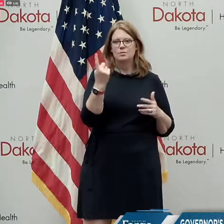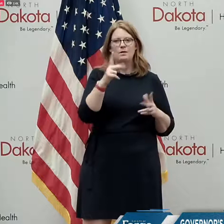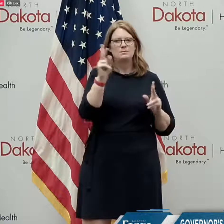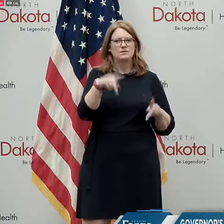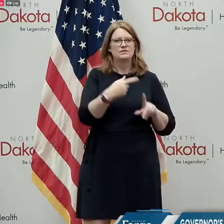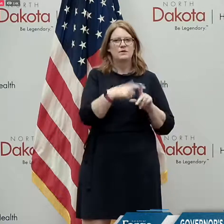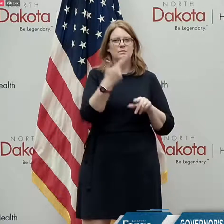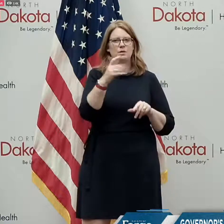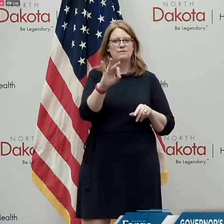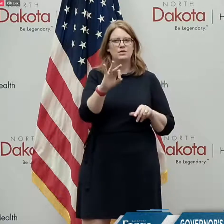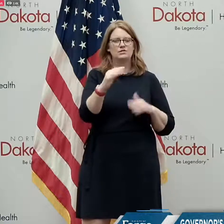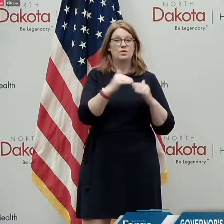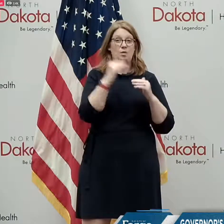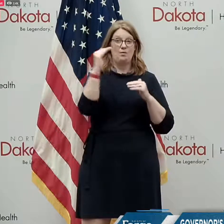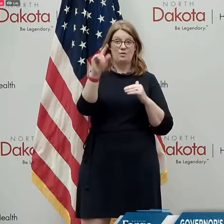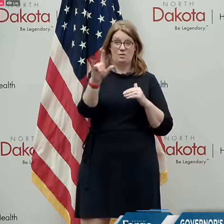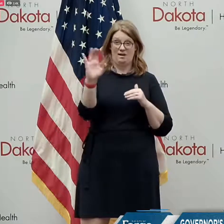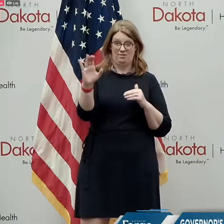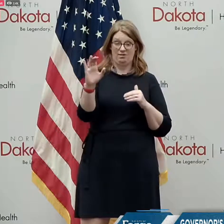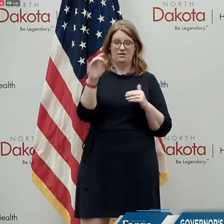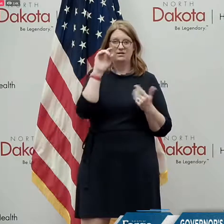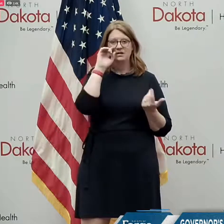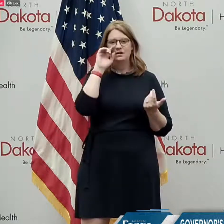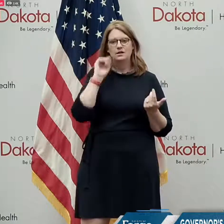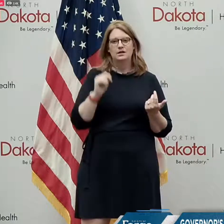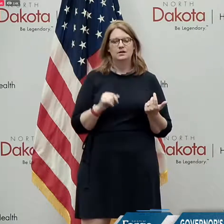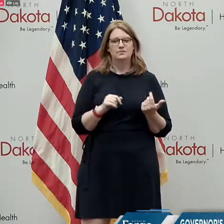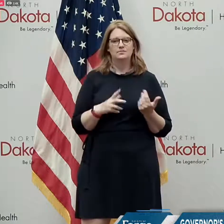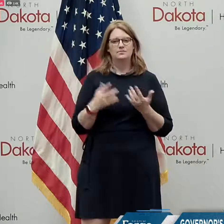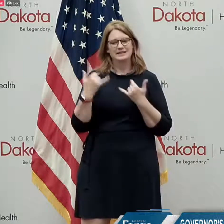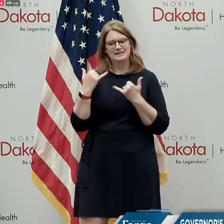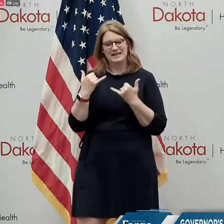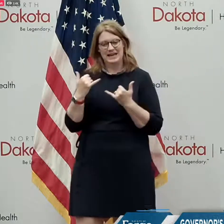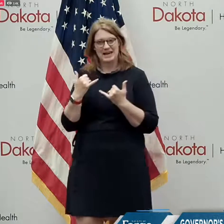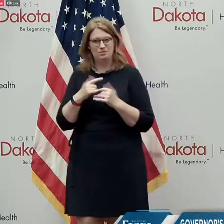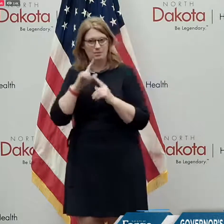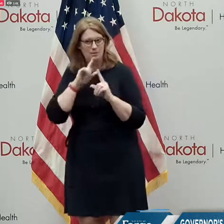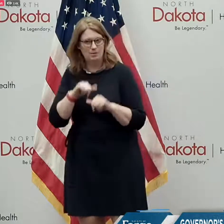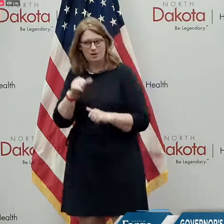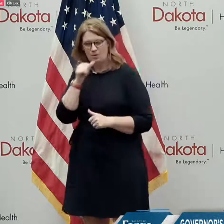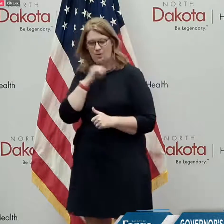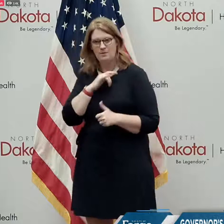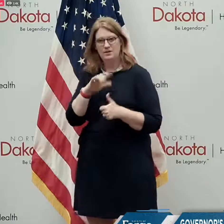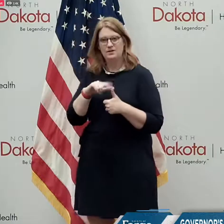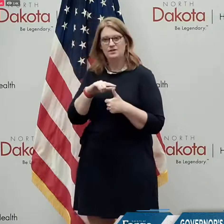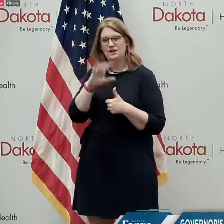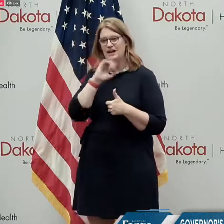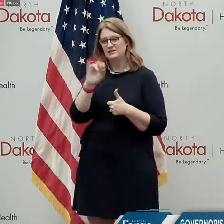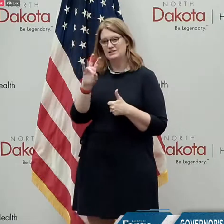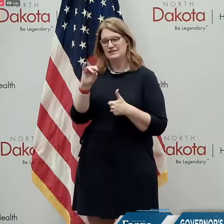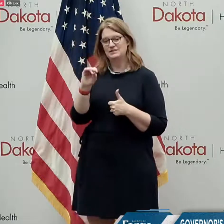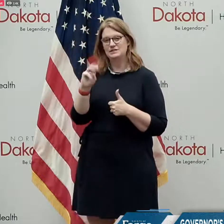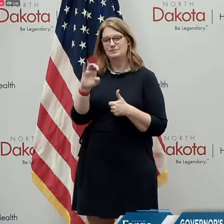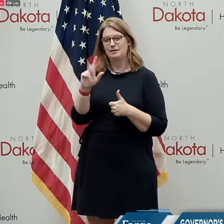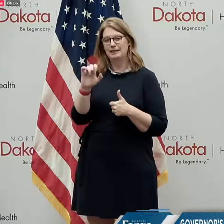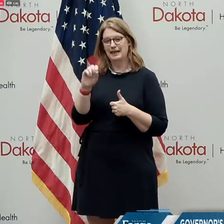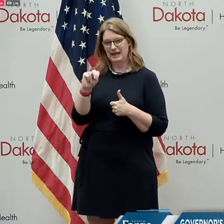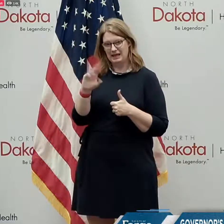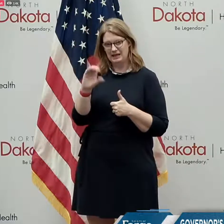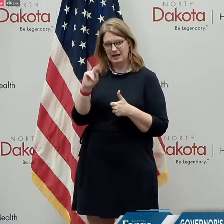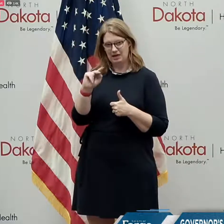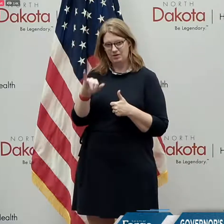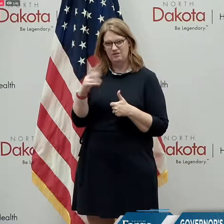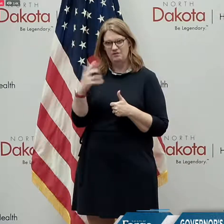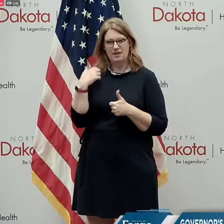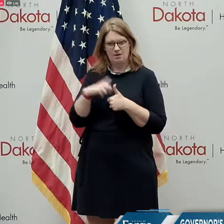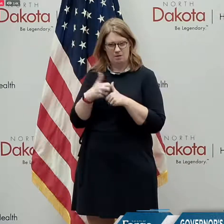Forks over 100. But today we also report that a woman in her 70s from McLean County with underlying health conditions